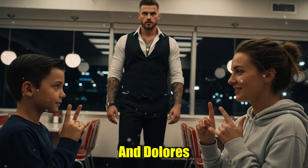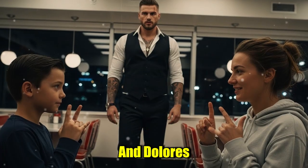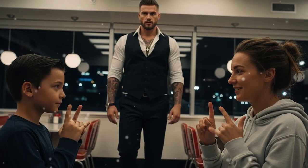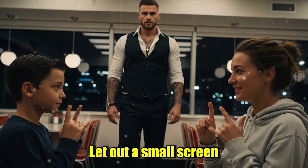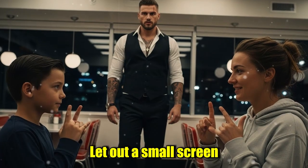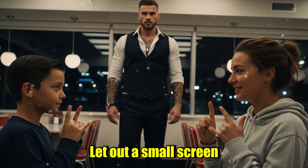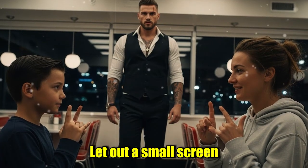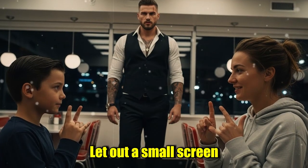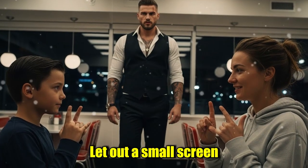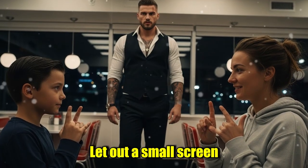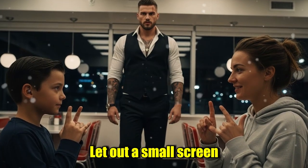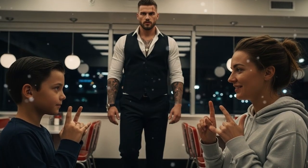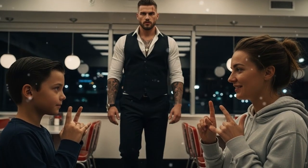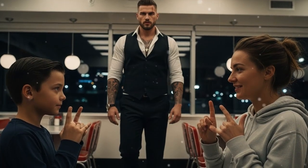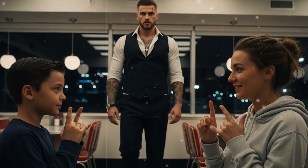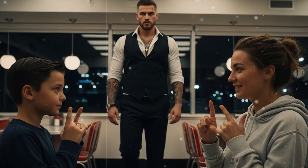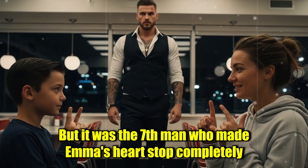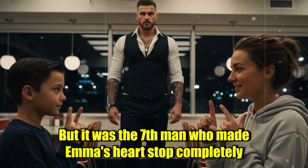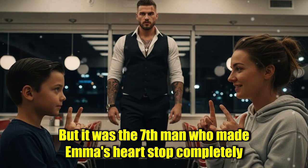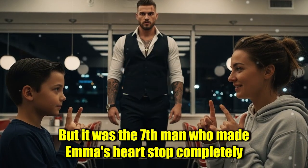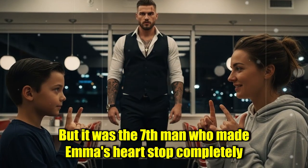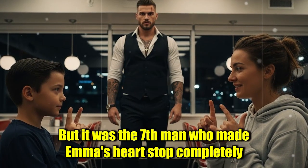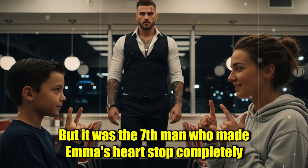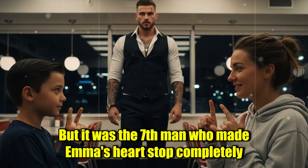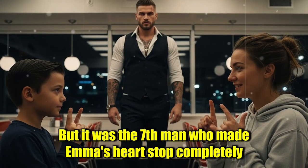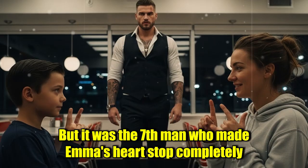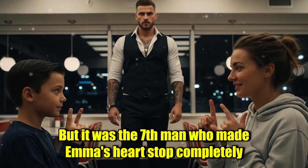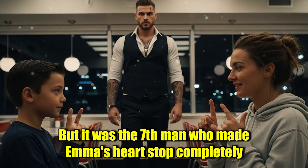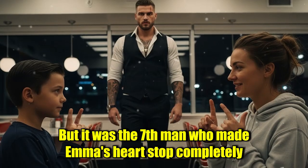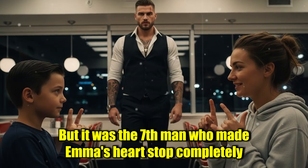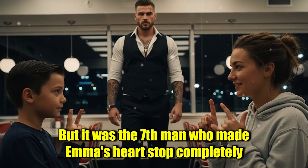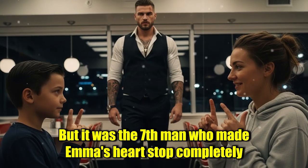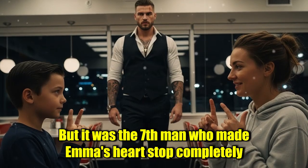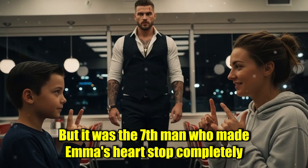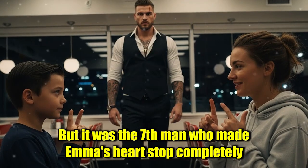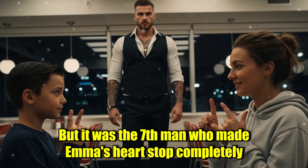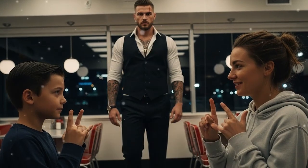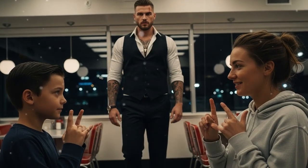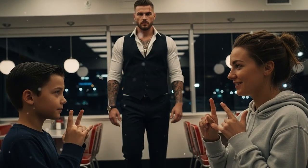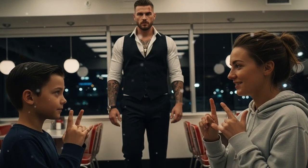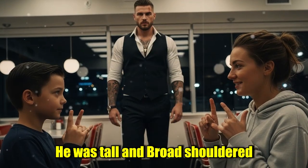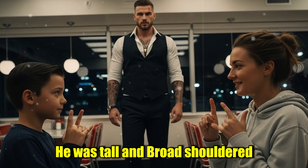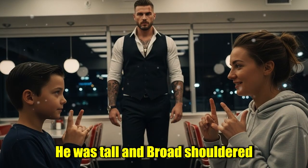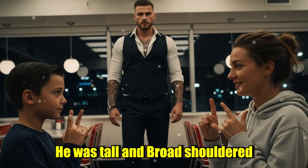Dolores let out a small scream. But it was the 7th man who made Emma's heart stop completely. He was tall